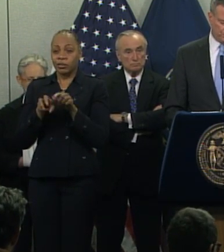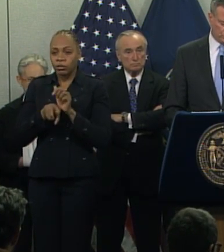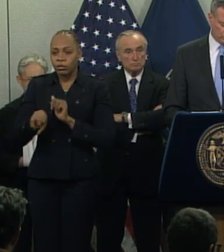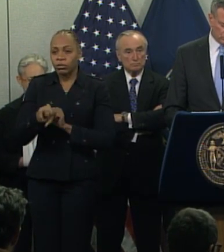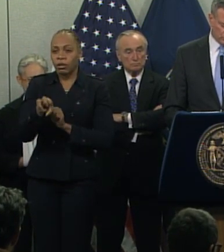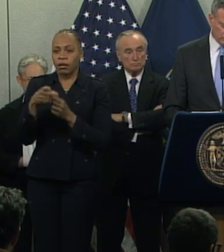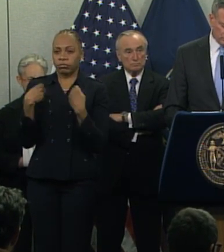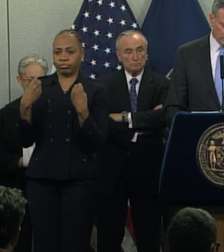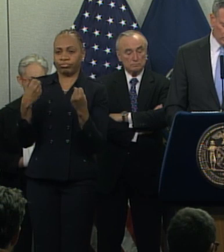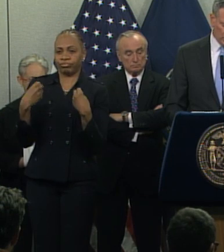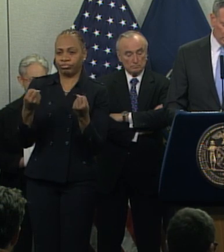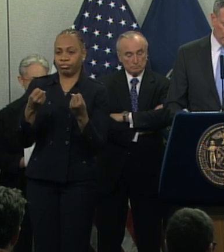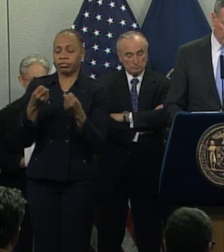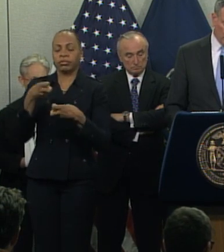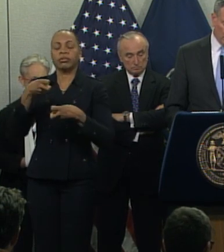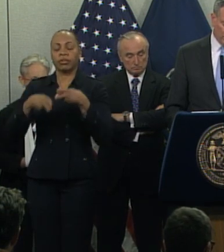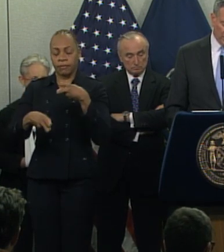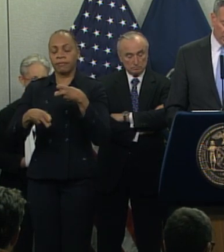difficult.